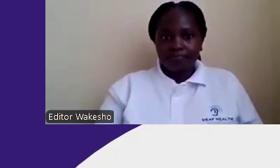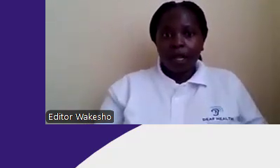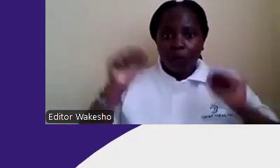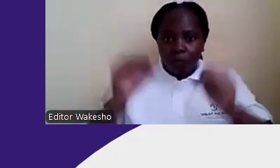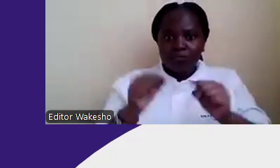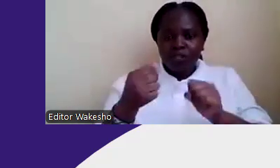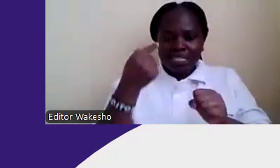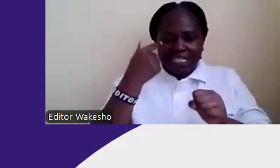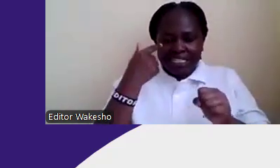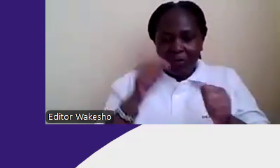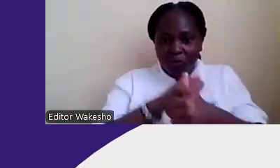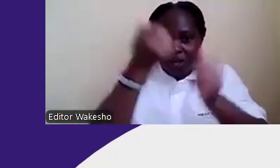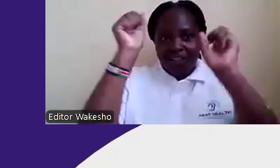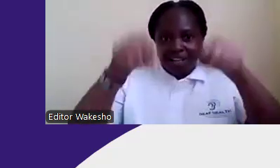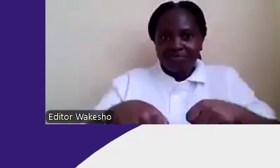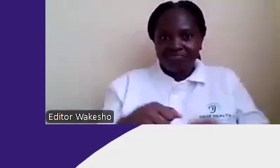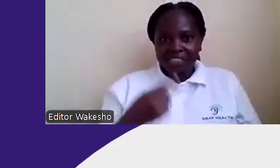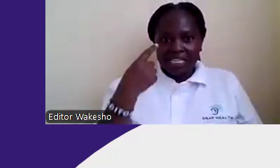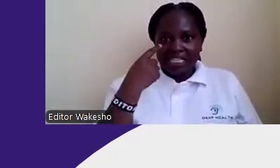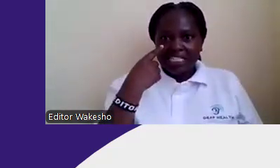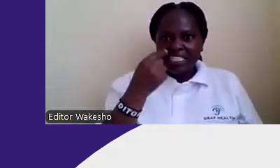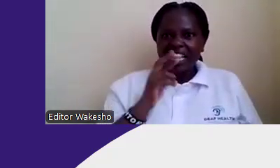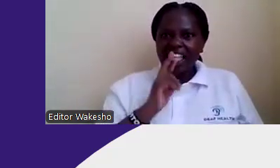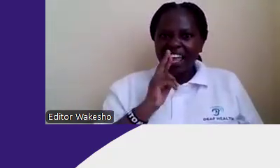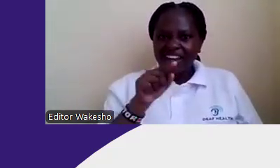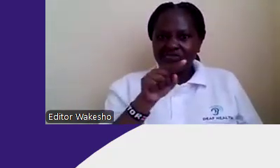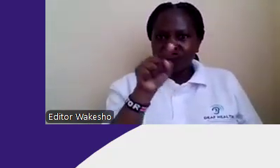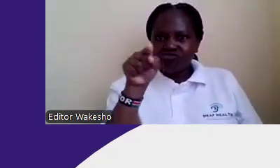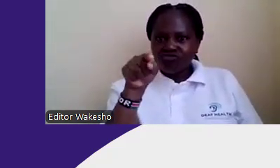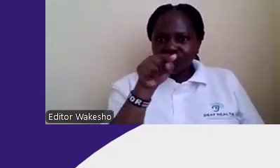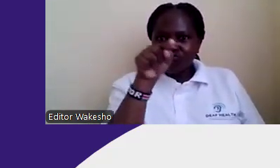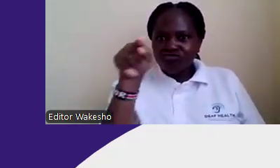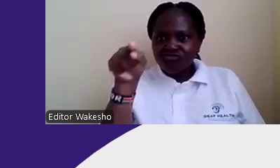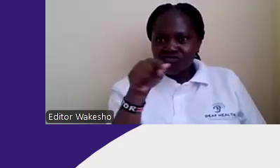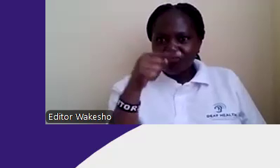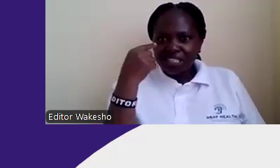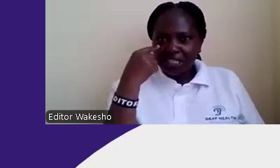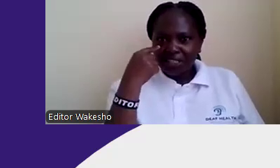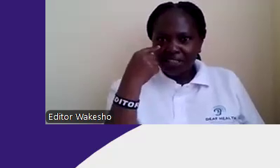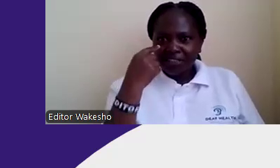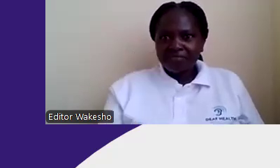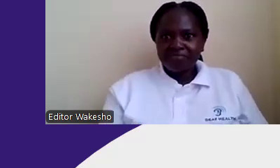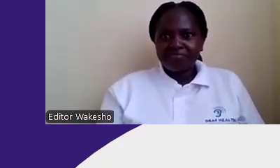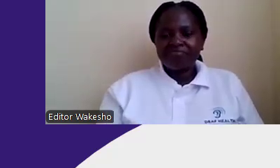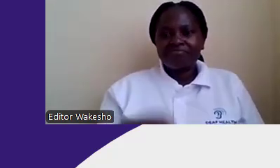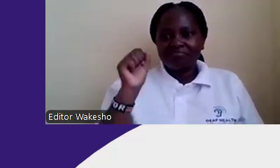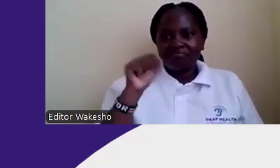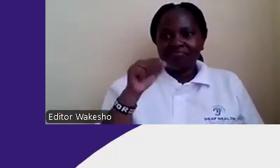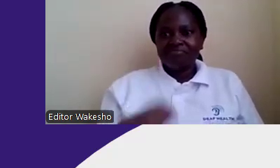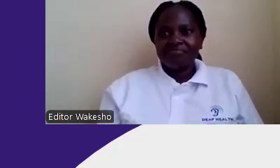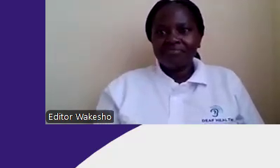around on the screen. Can you see a little red pointer moving around? Maybe Doreen or Ronaldo confirm.